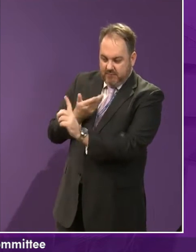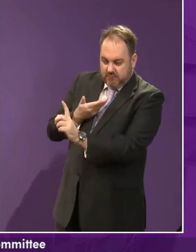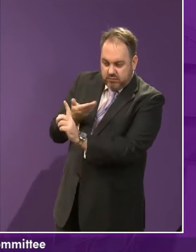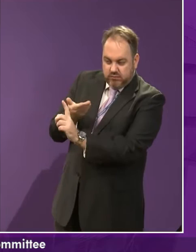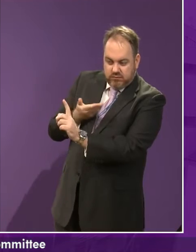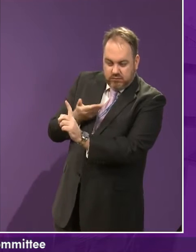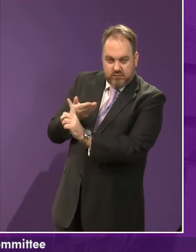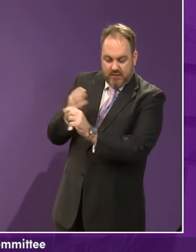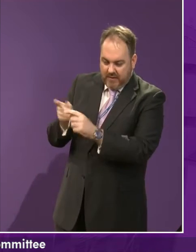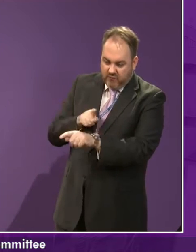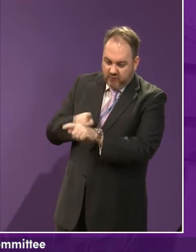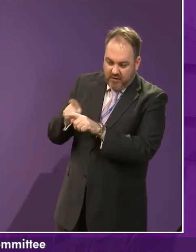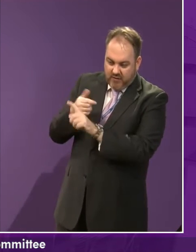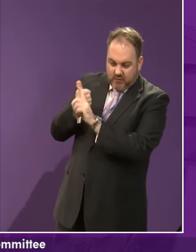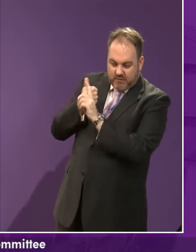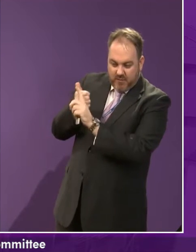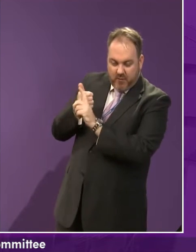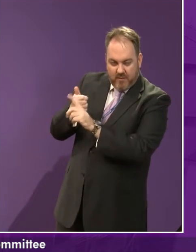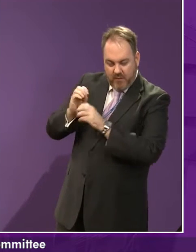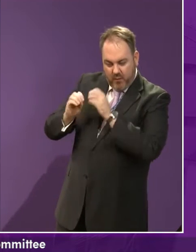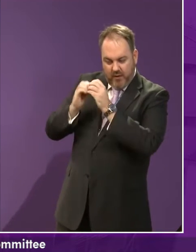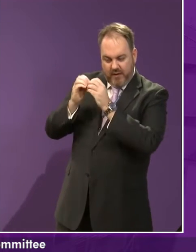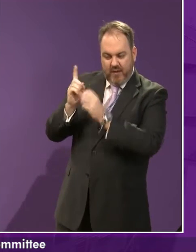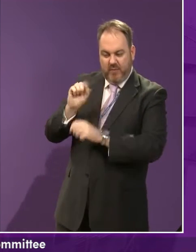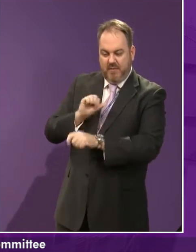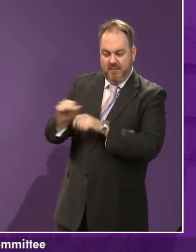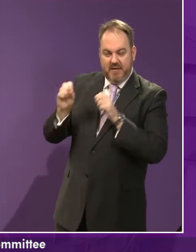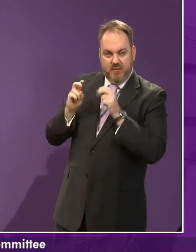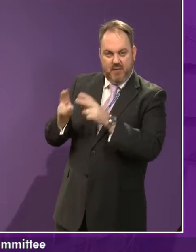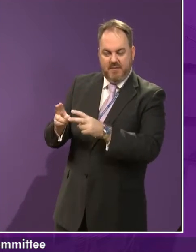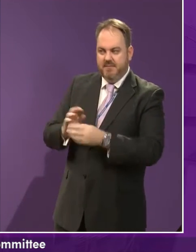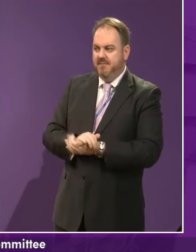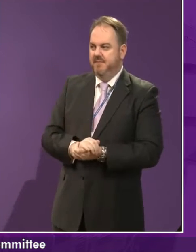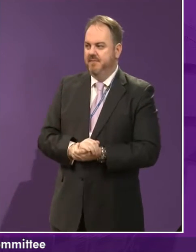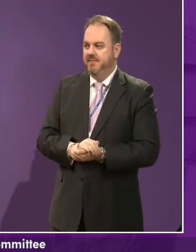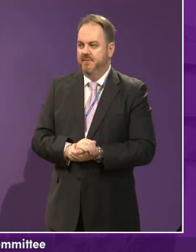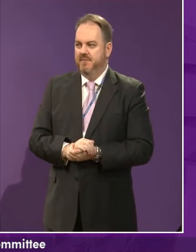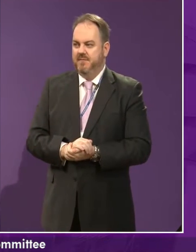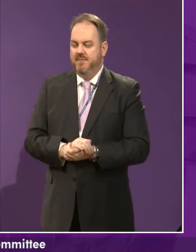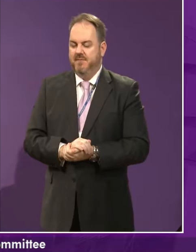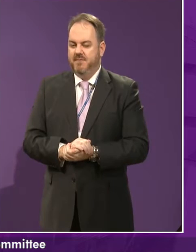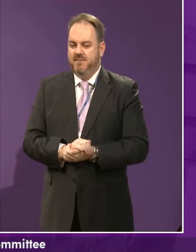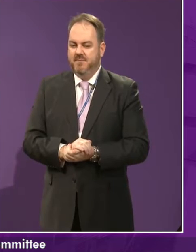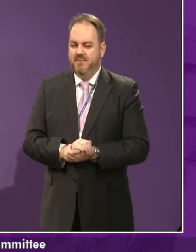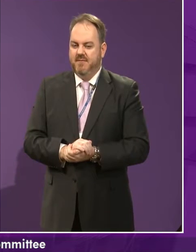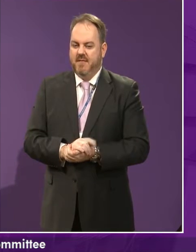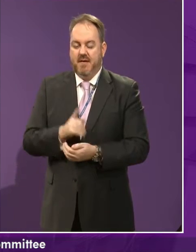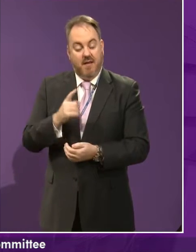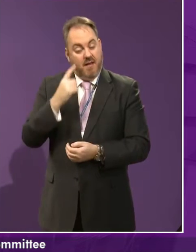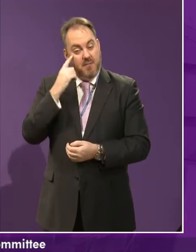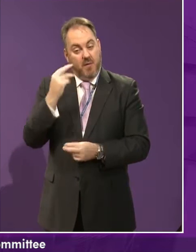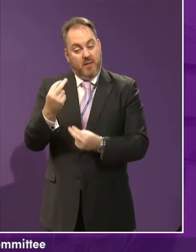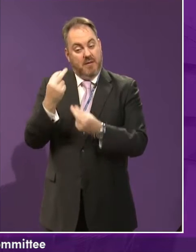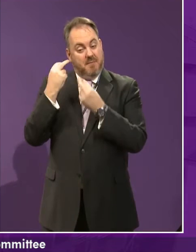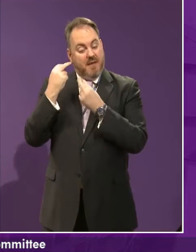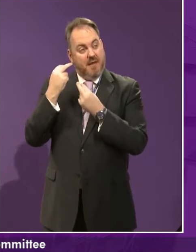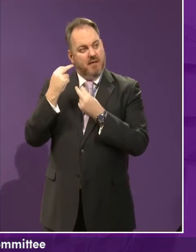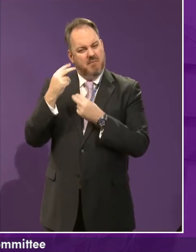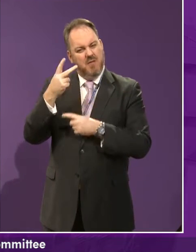possible. So I'll give you an example from a case I worked on a few years ago, which illustrates our